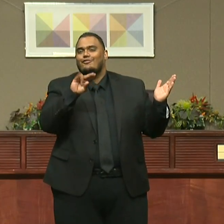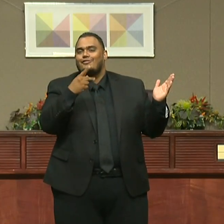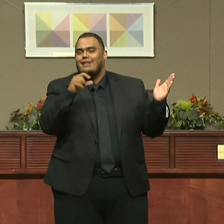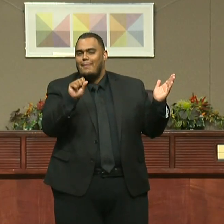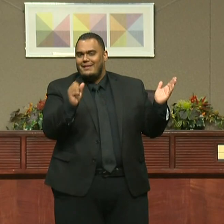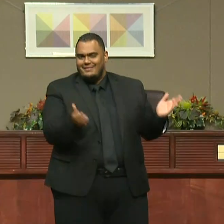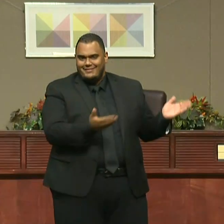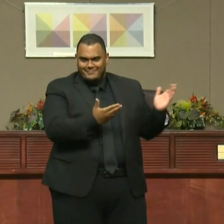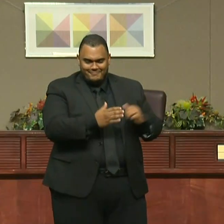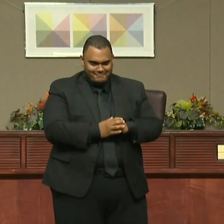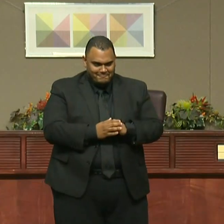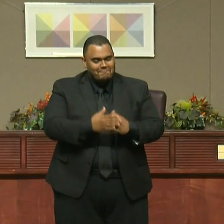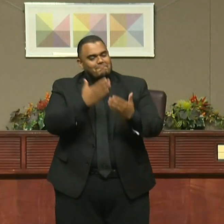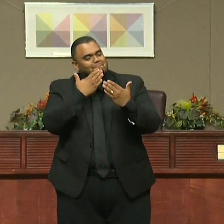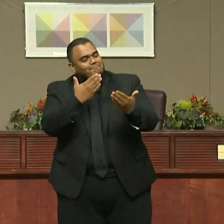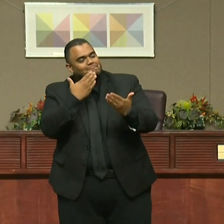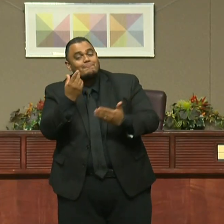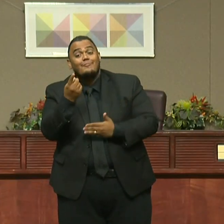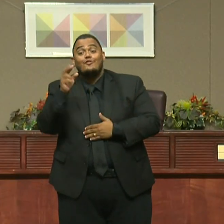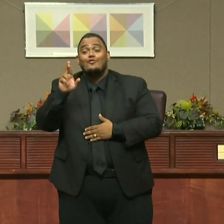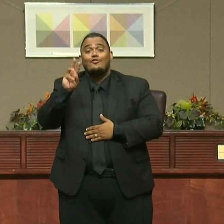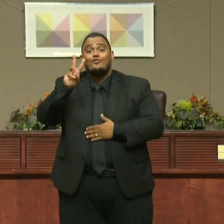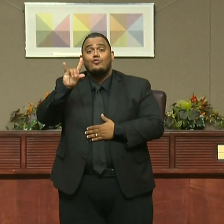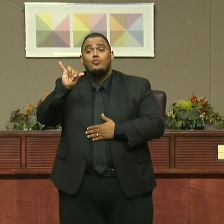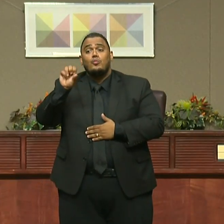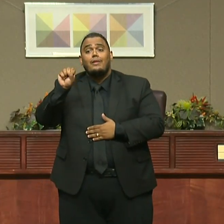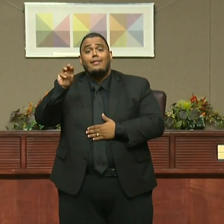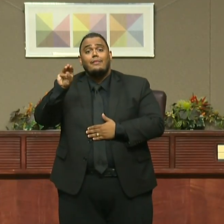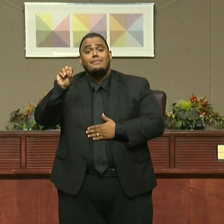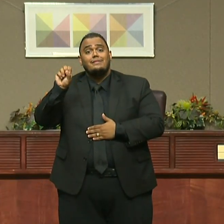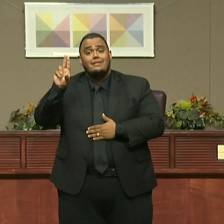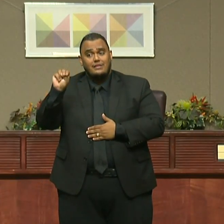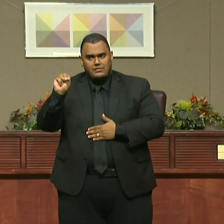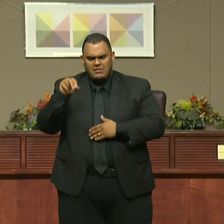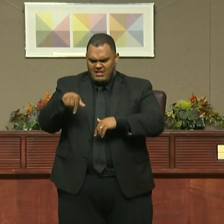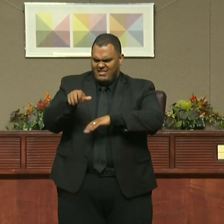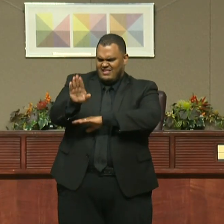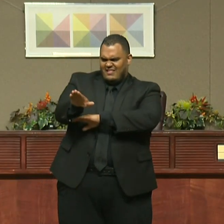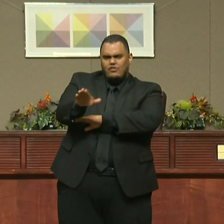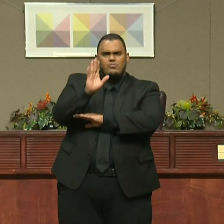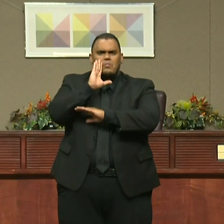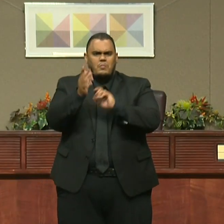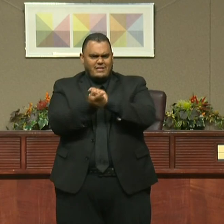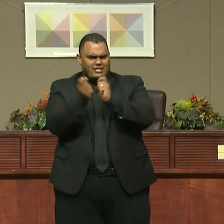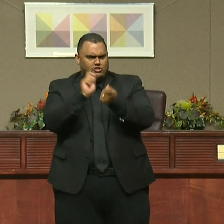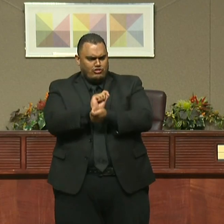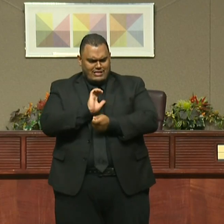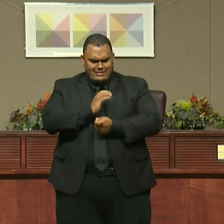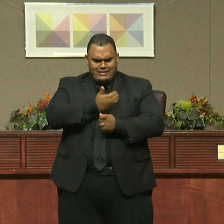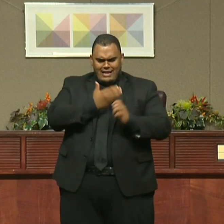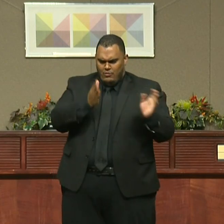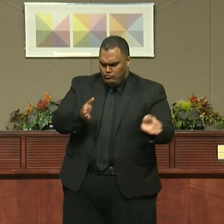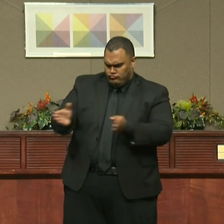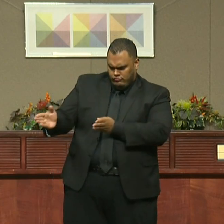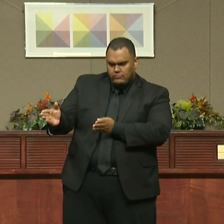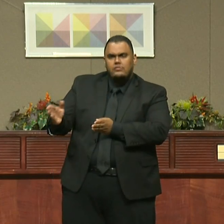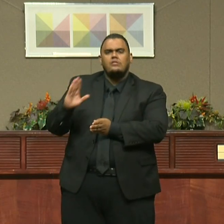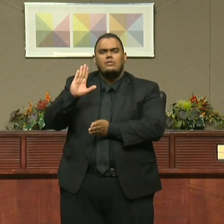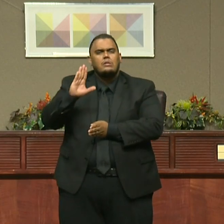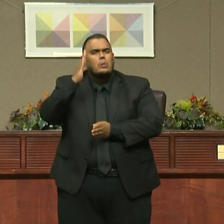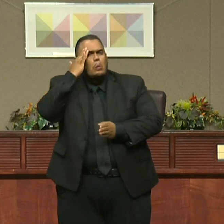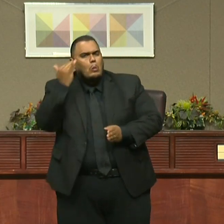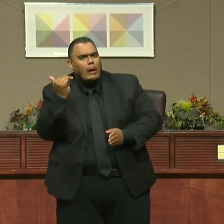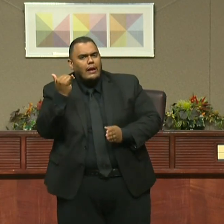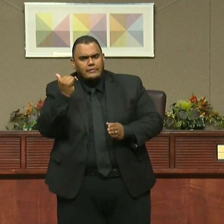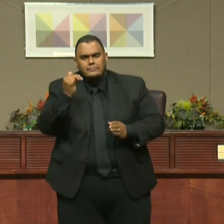Thank you, Dr. Williamson. What I'm going to do this afternoon is kind of change the order slightly because I believe it's important for